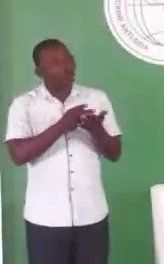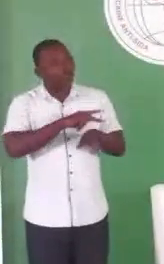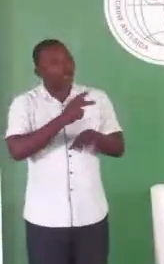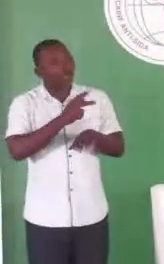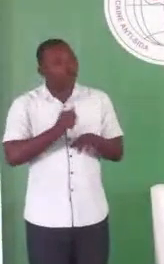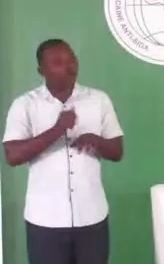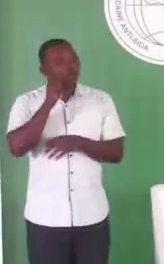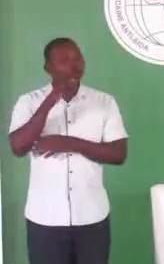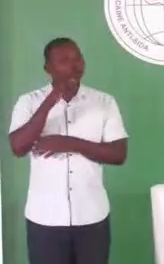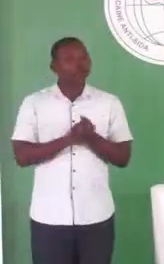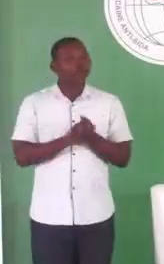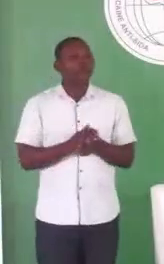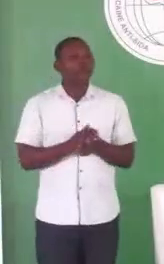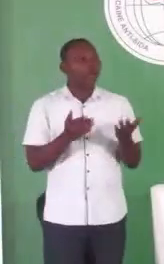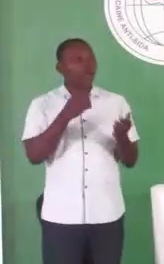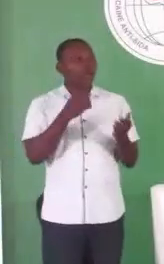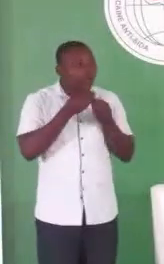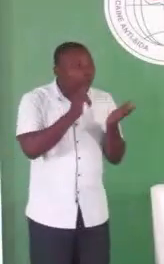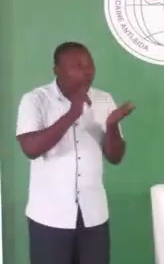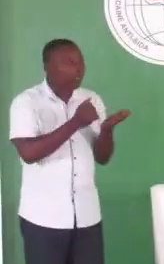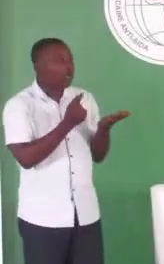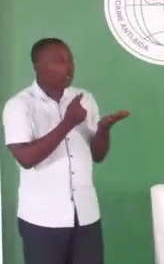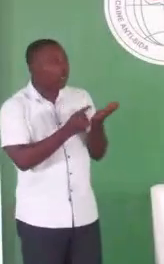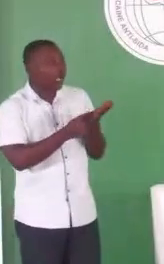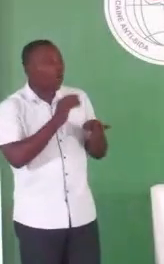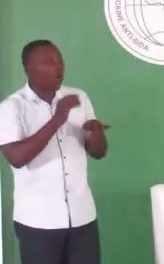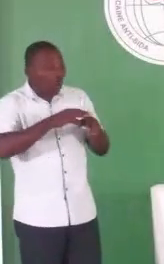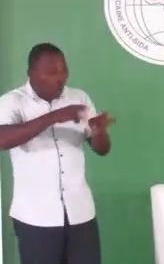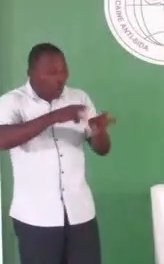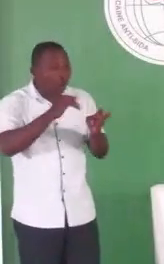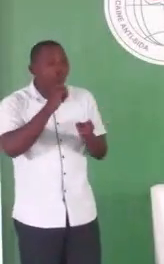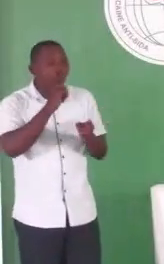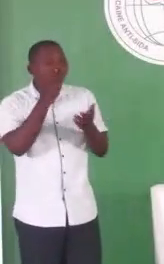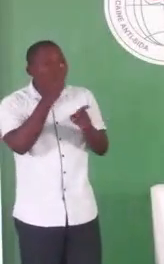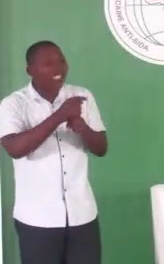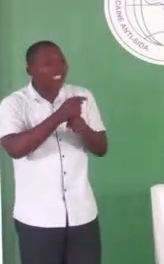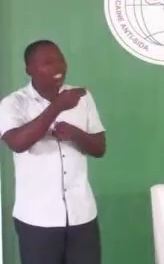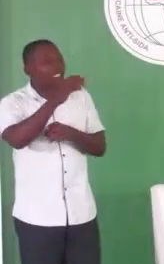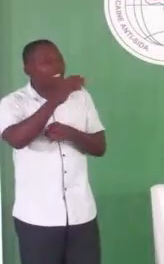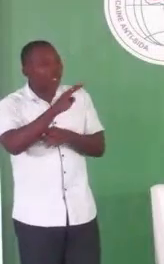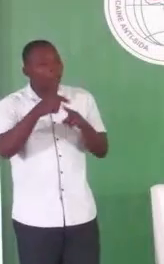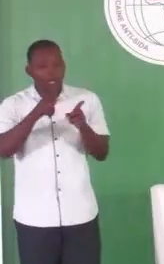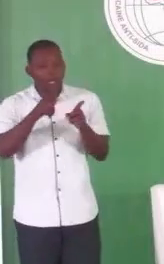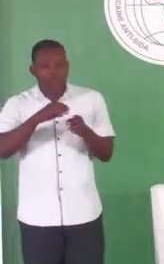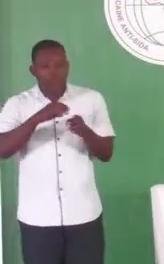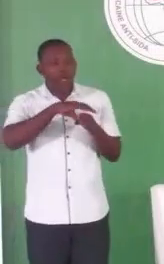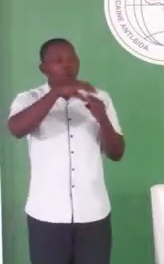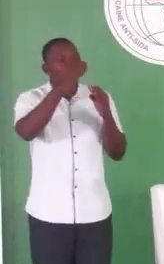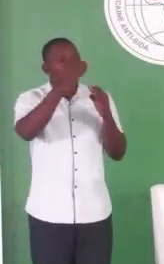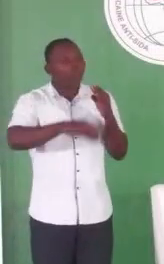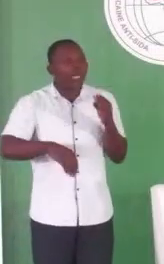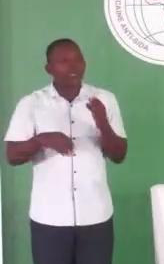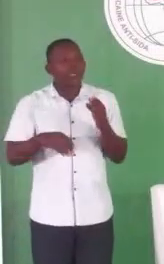is on the way, not just for hepatitis B, PMTCT, but the complete package of hepatitis